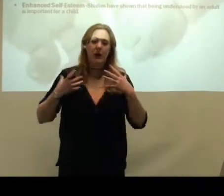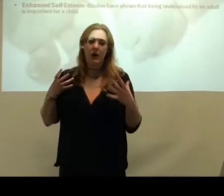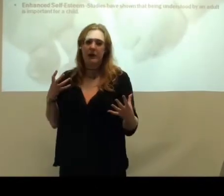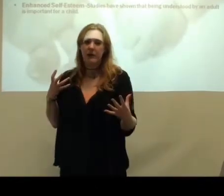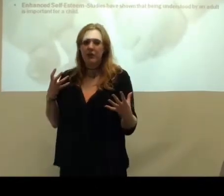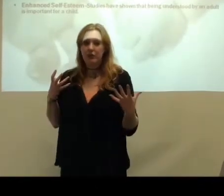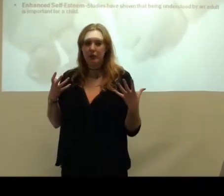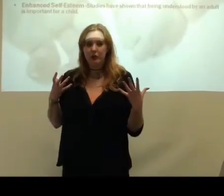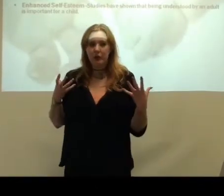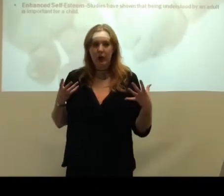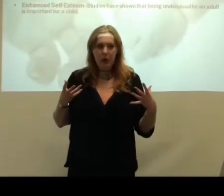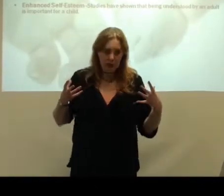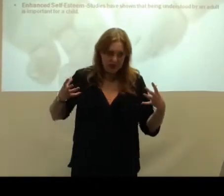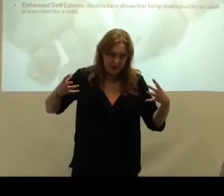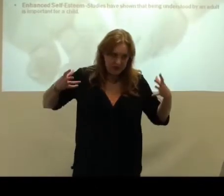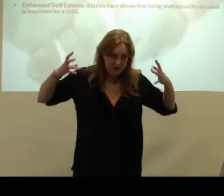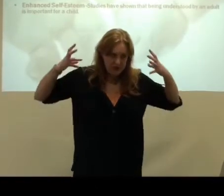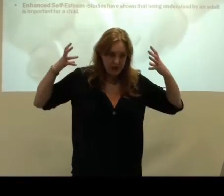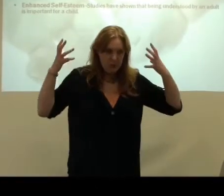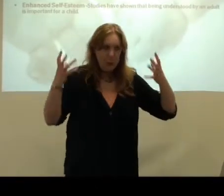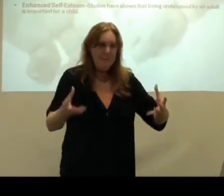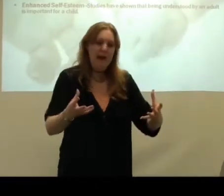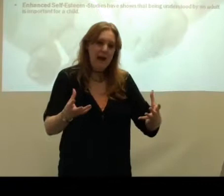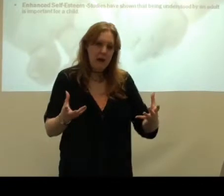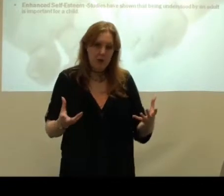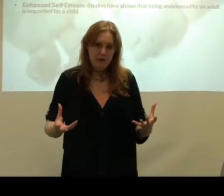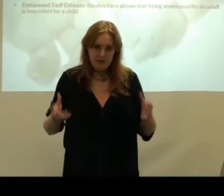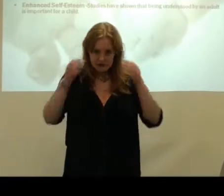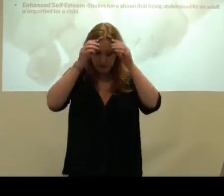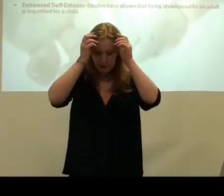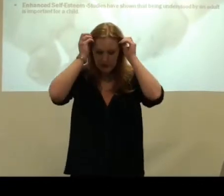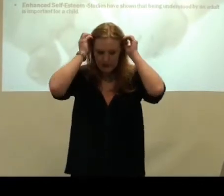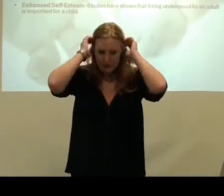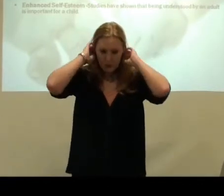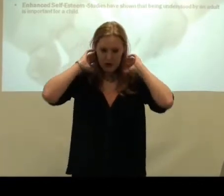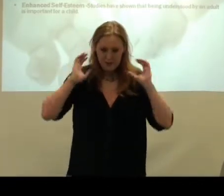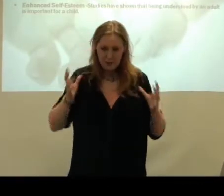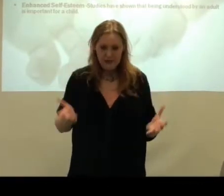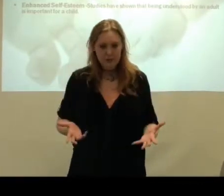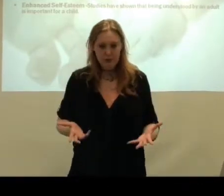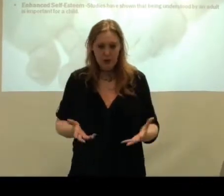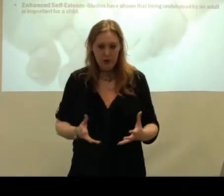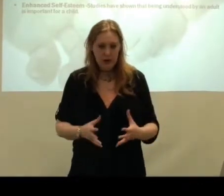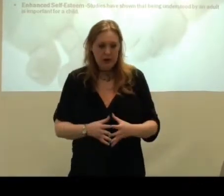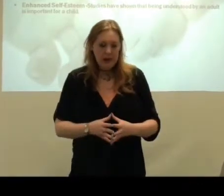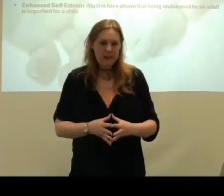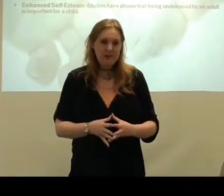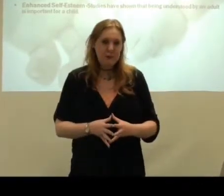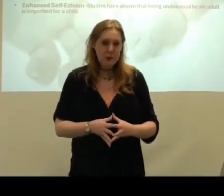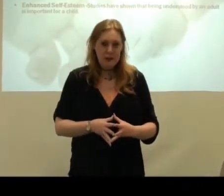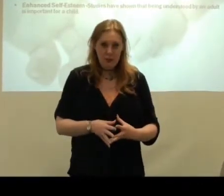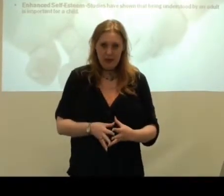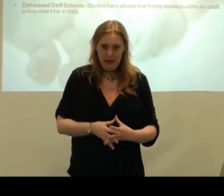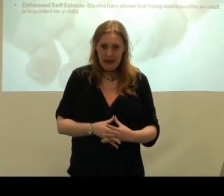on, children are going to feel more empowered. They're going to be more apt to explore, experiment with